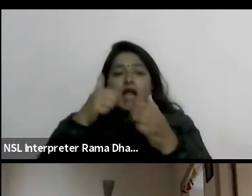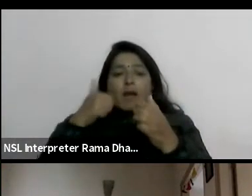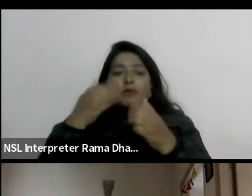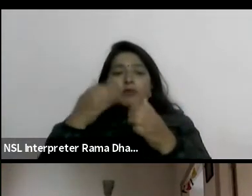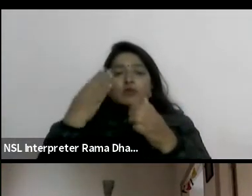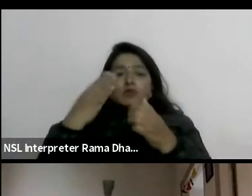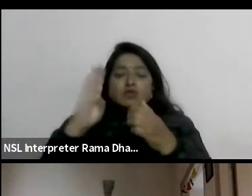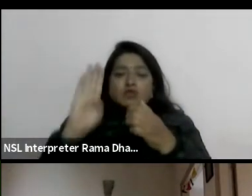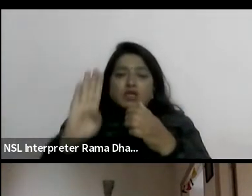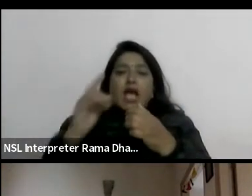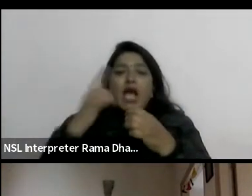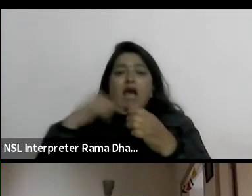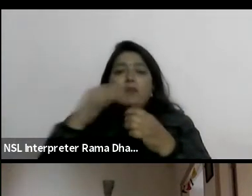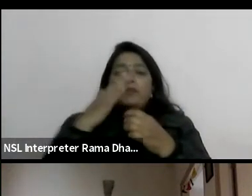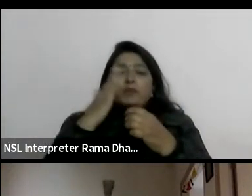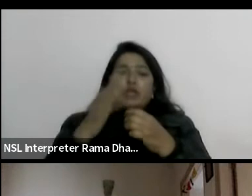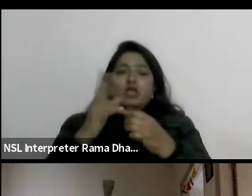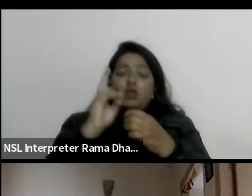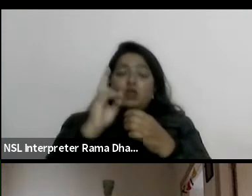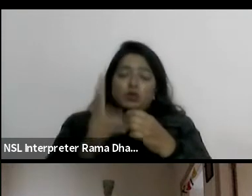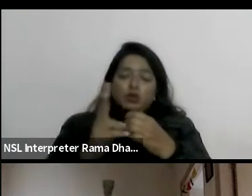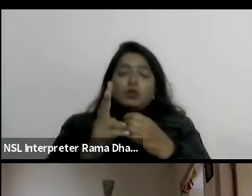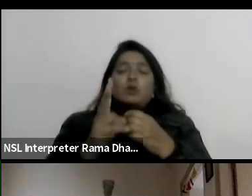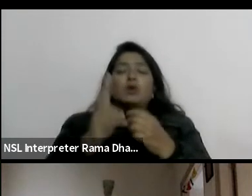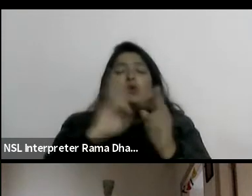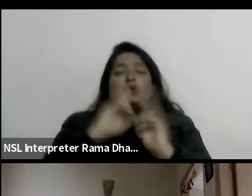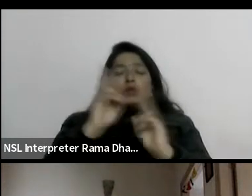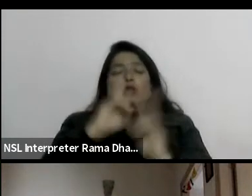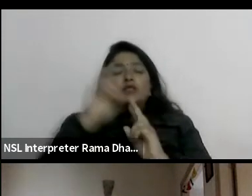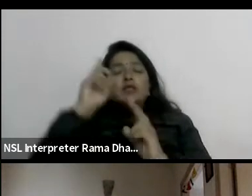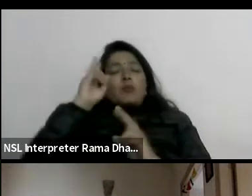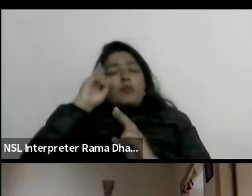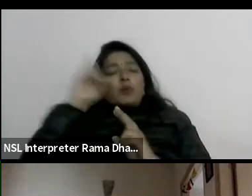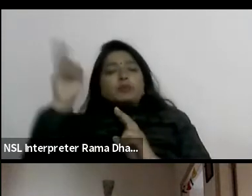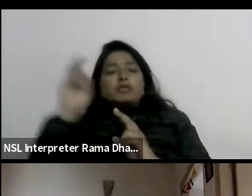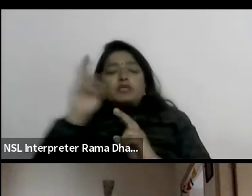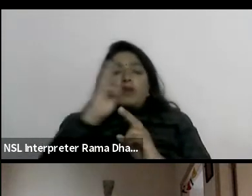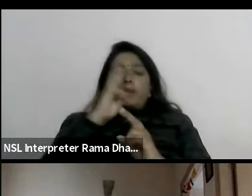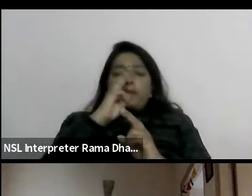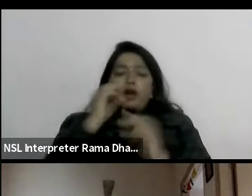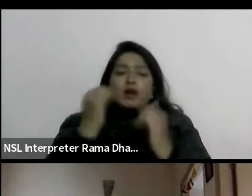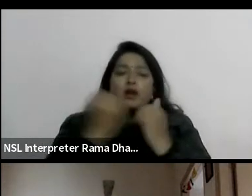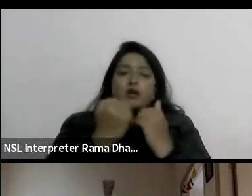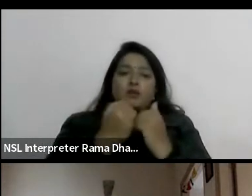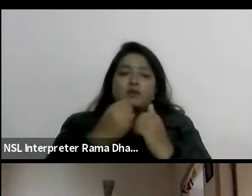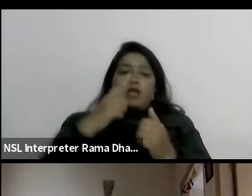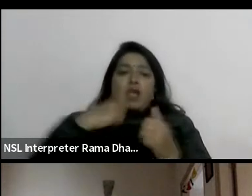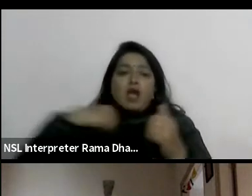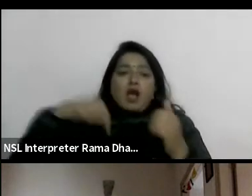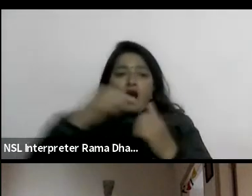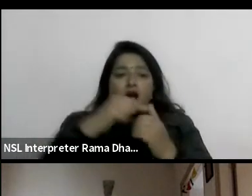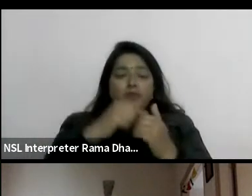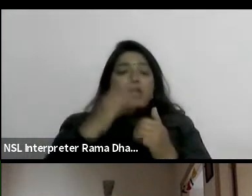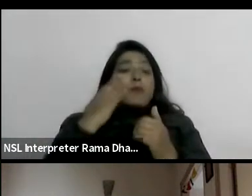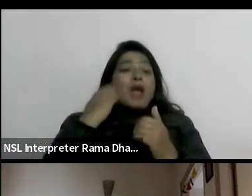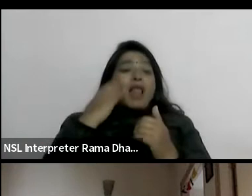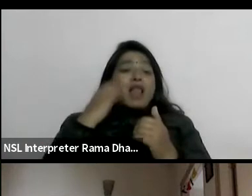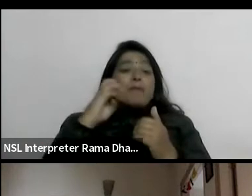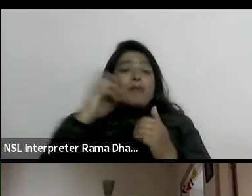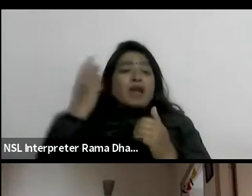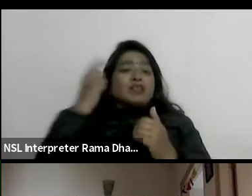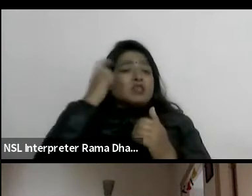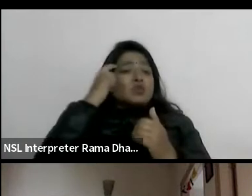that's something that I would like to see, that we learn to practice within our feminist communities, that